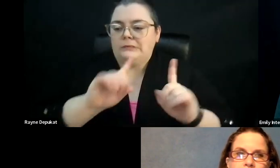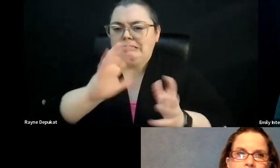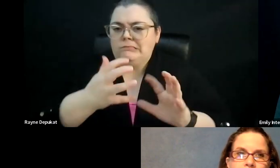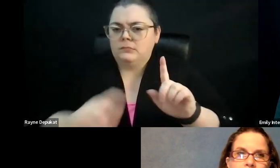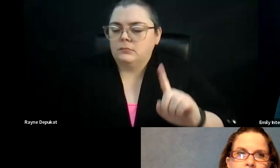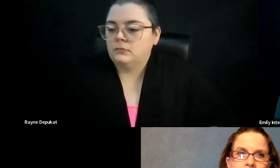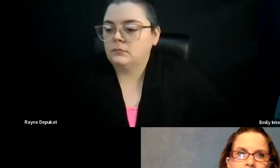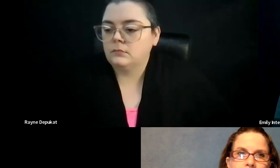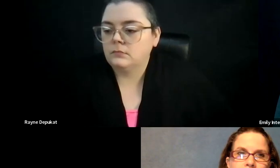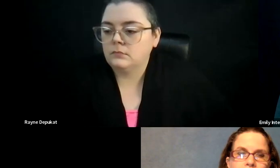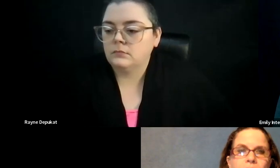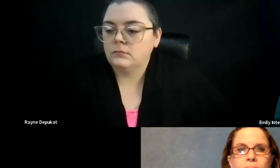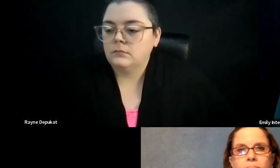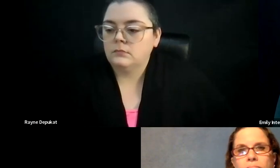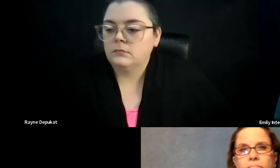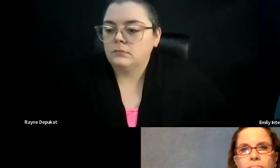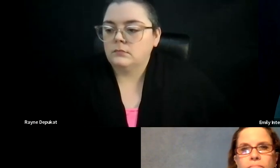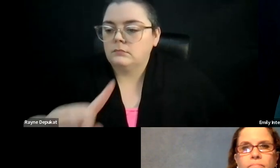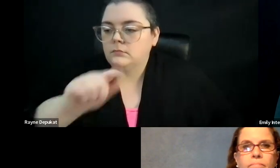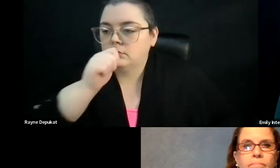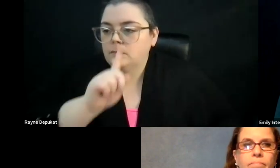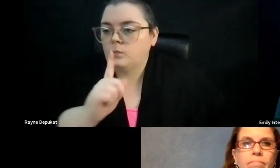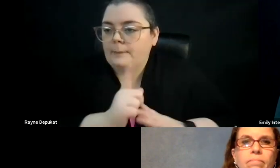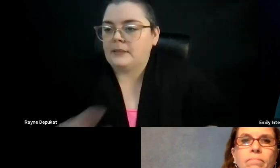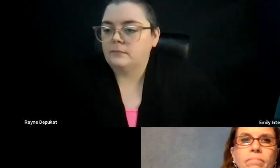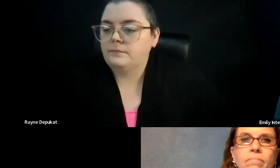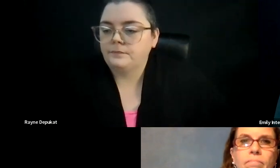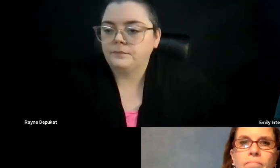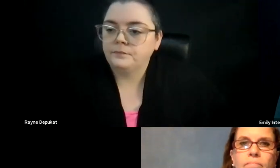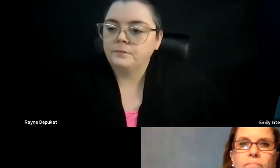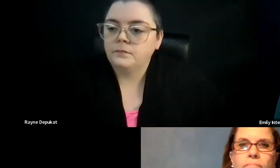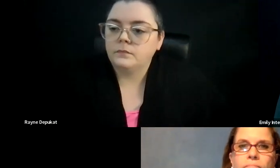My apologies, my screen got a little skewed here. Just bear with me one moment.